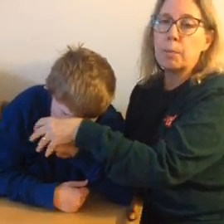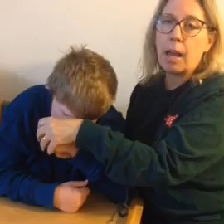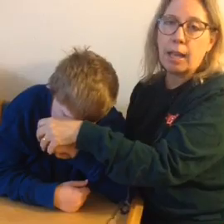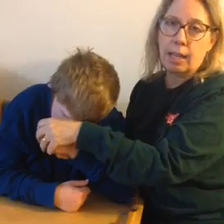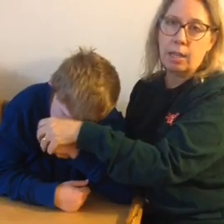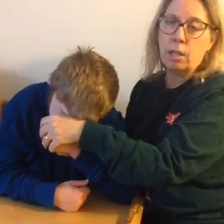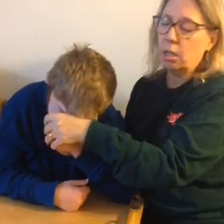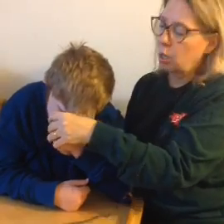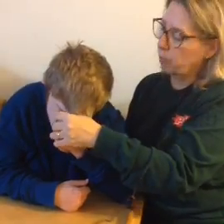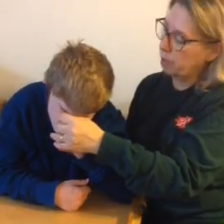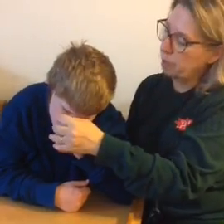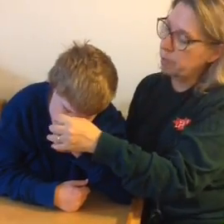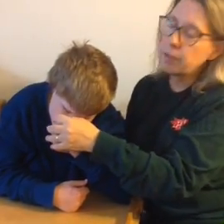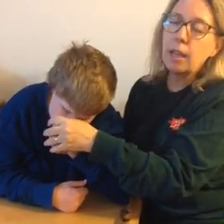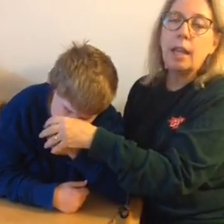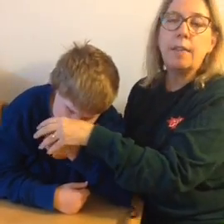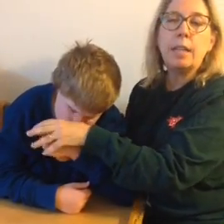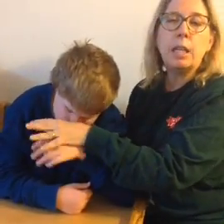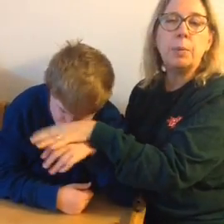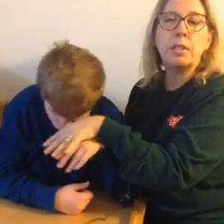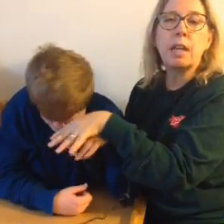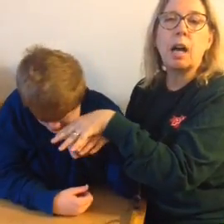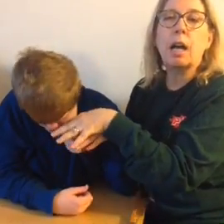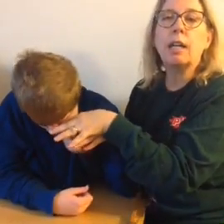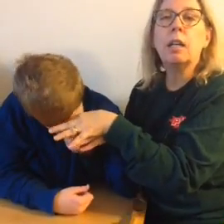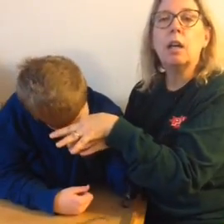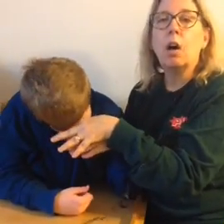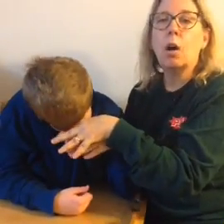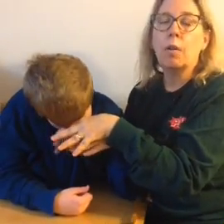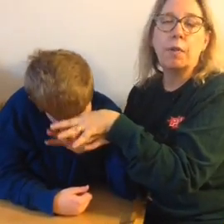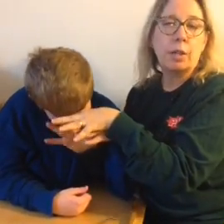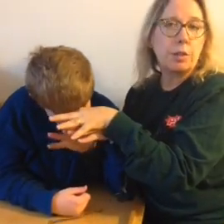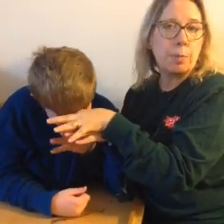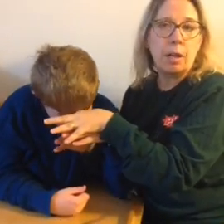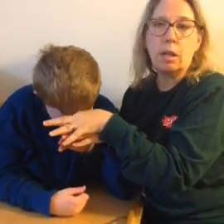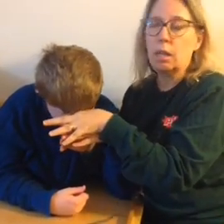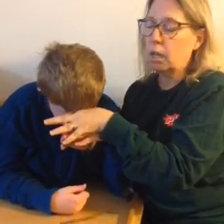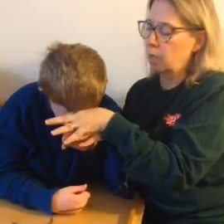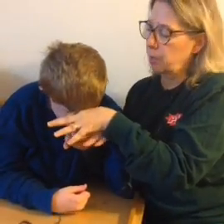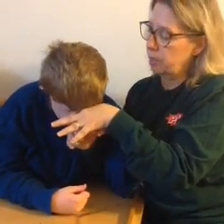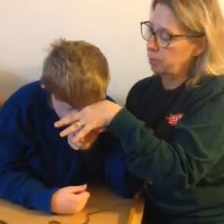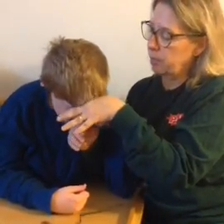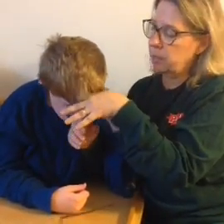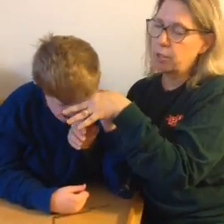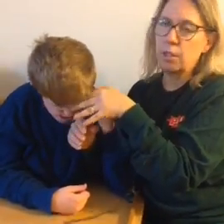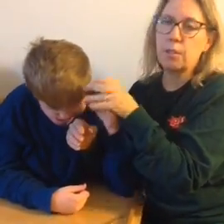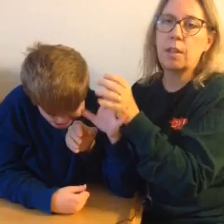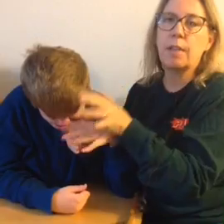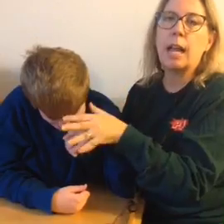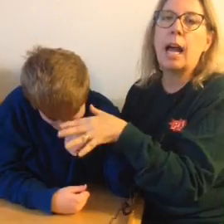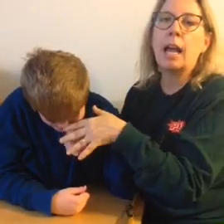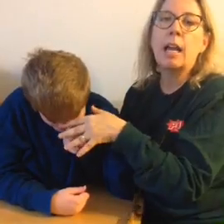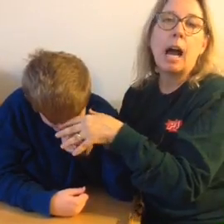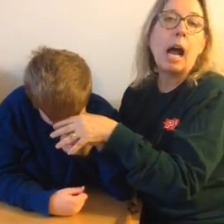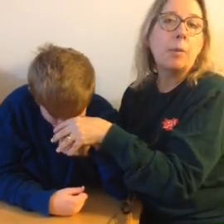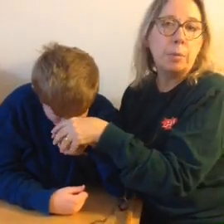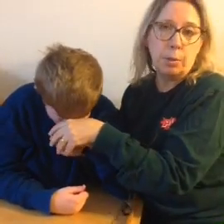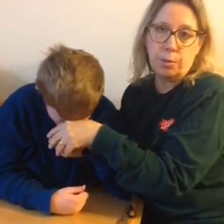my hand over his, and then he would sign or finger spell what his message is, and then I would be the